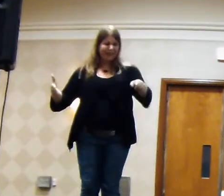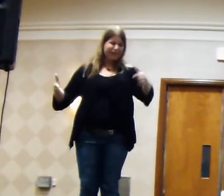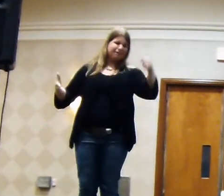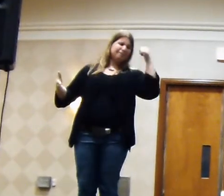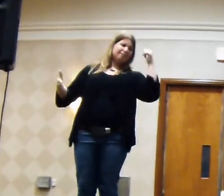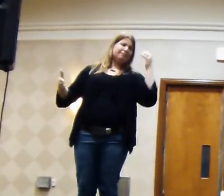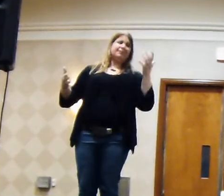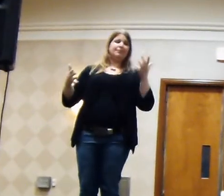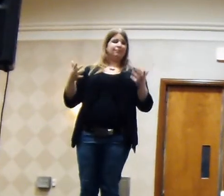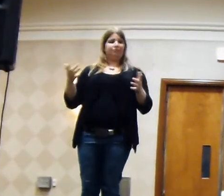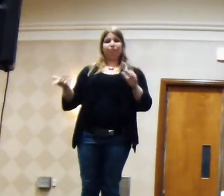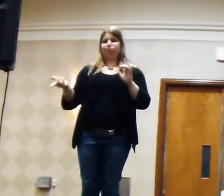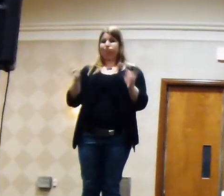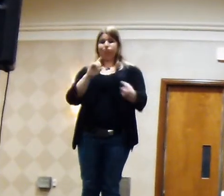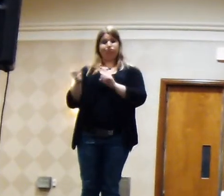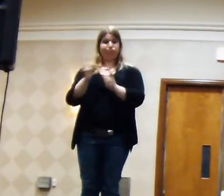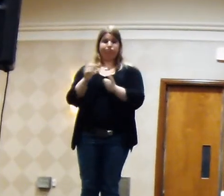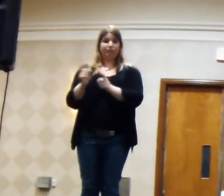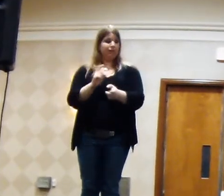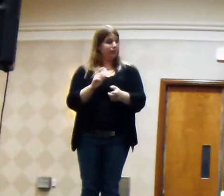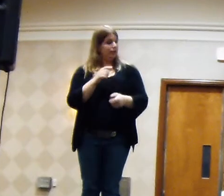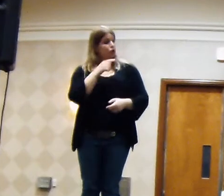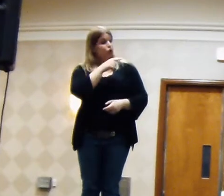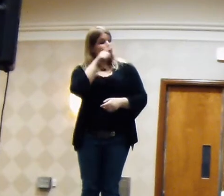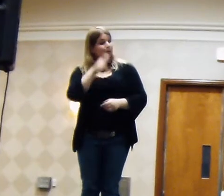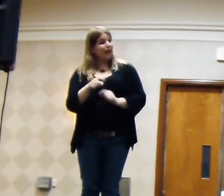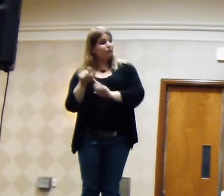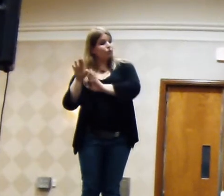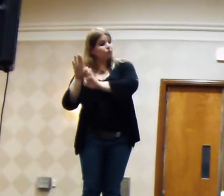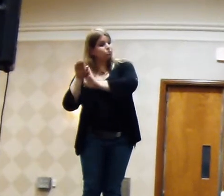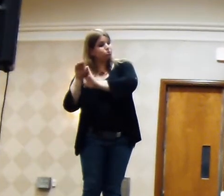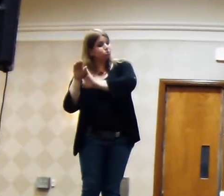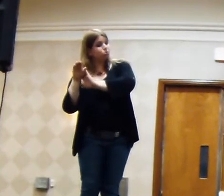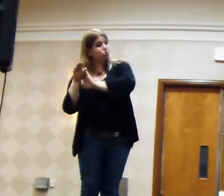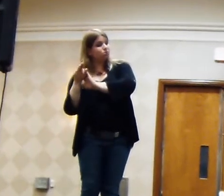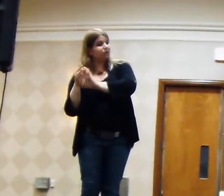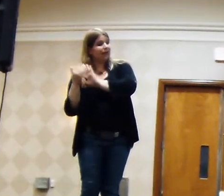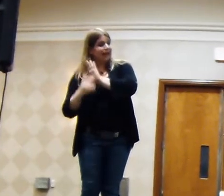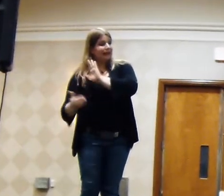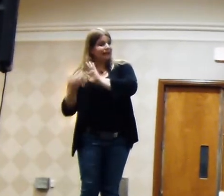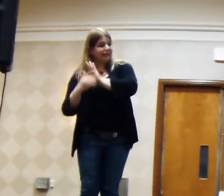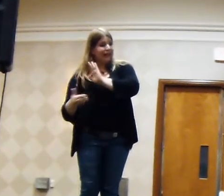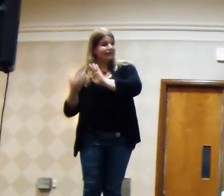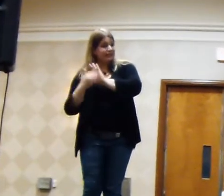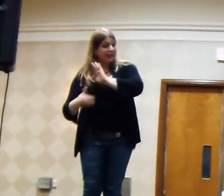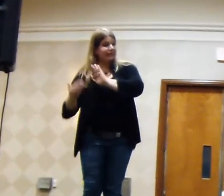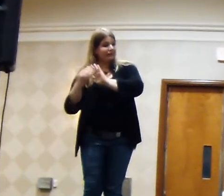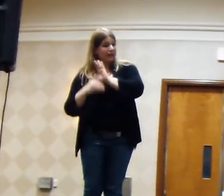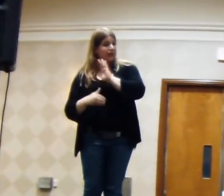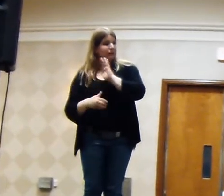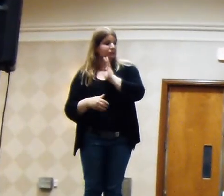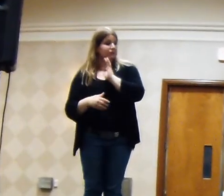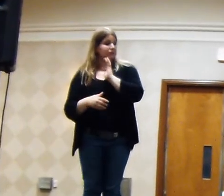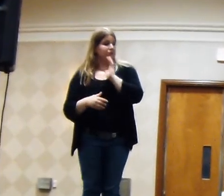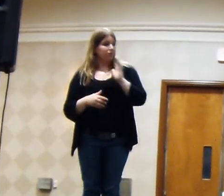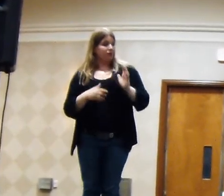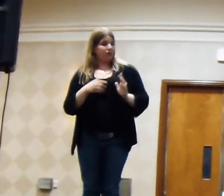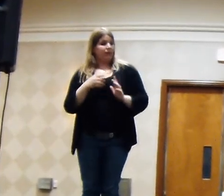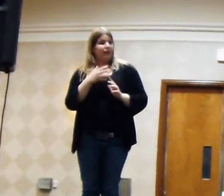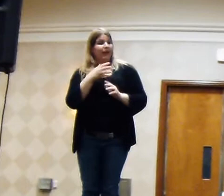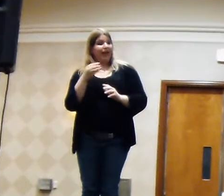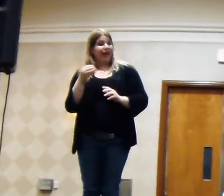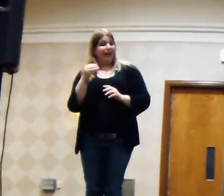that did you have to reshoot same scenes for? And how surreal was that, kind of having to come back to a